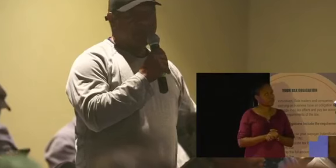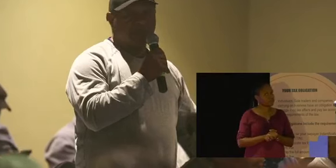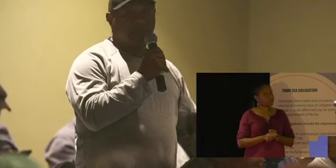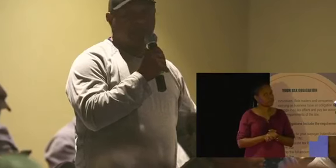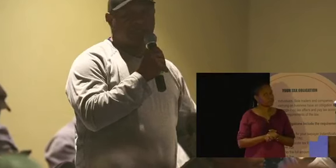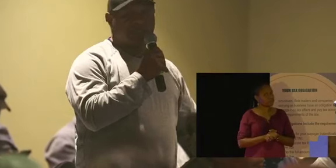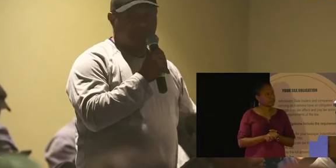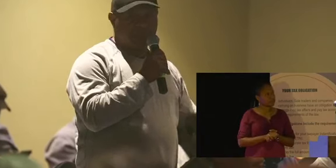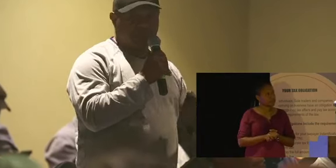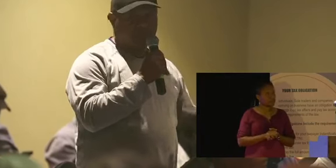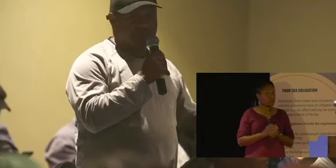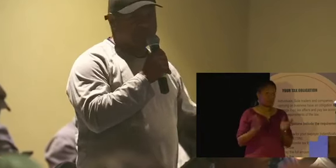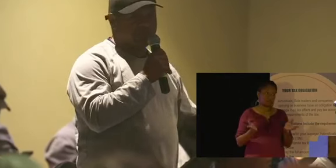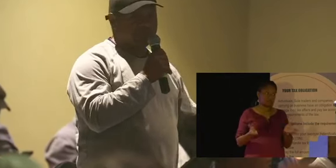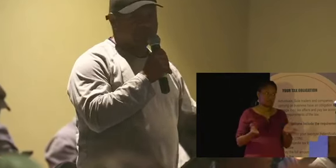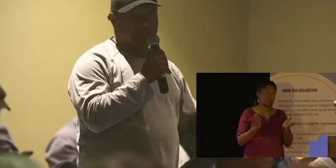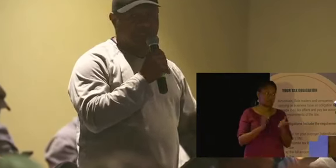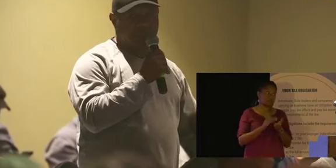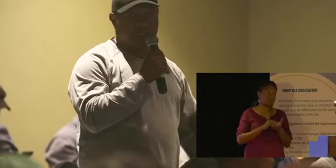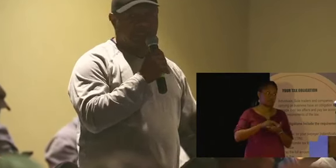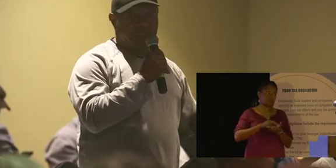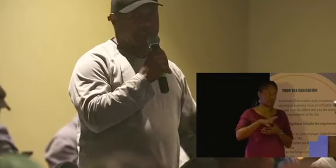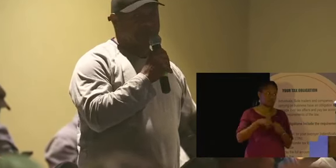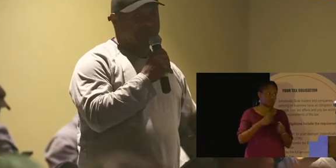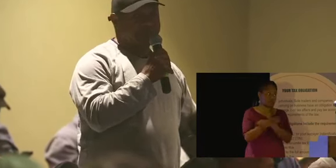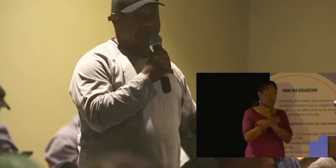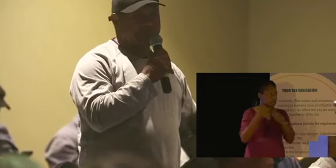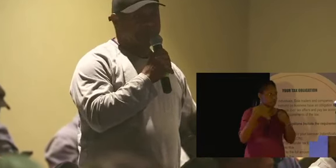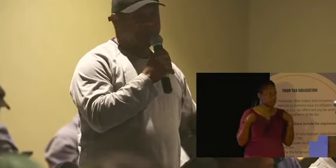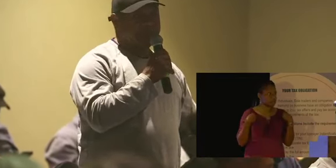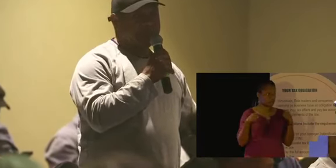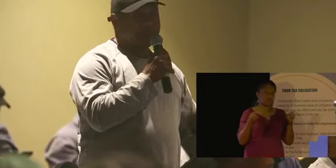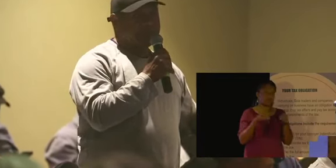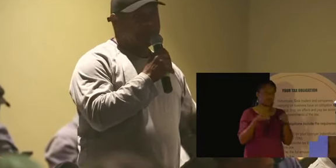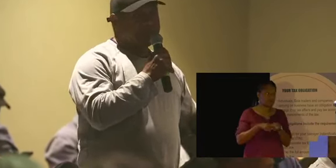this background, I think some like Mr. This scenario.